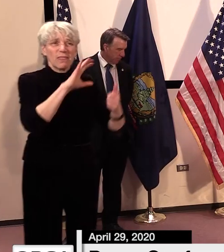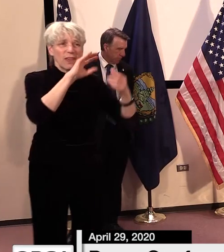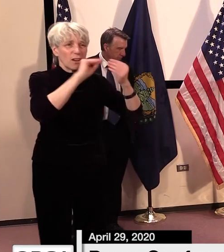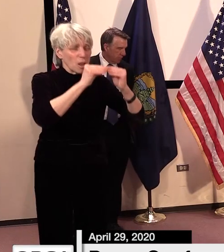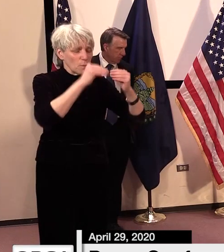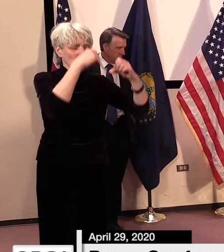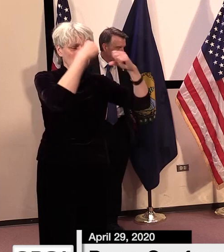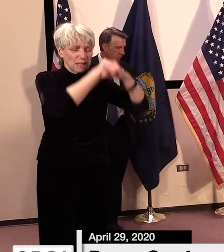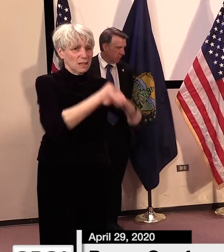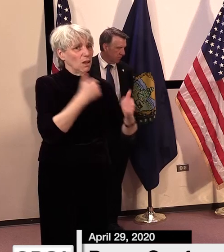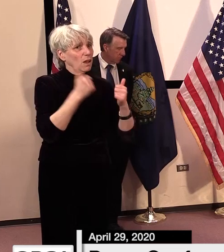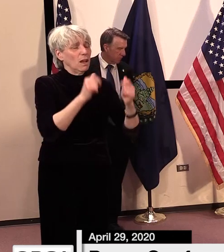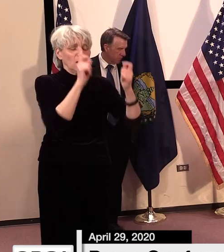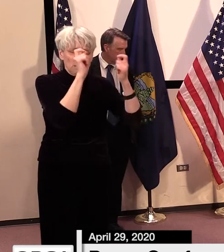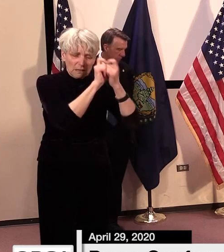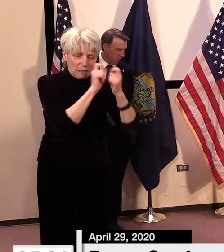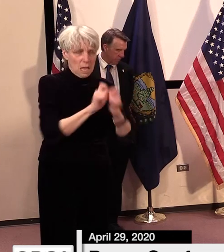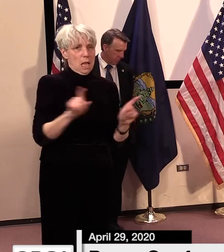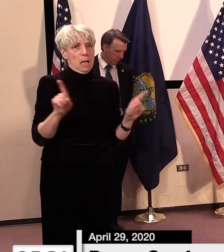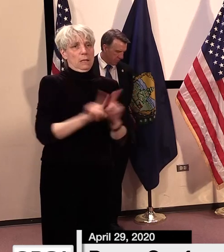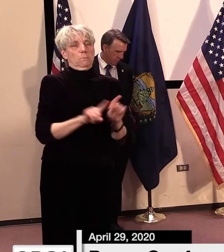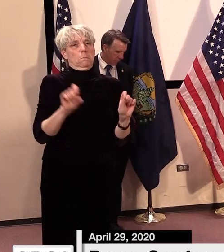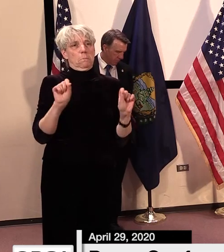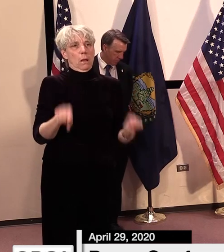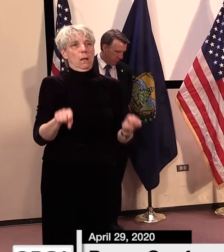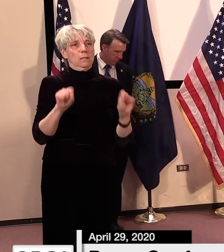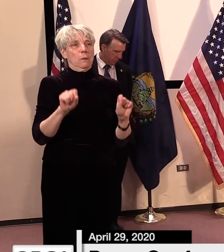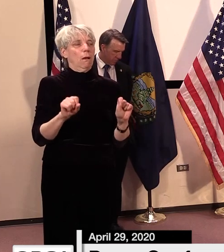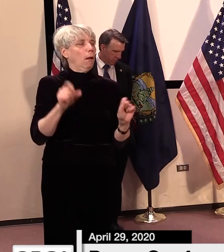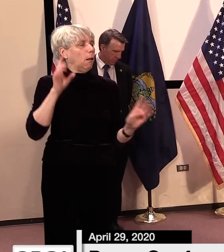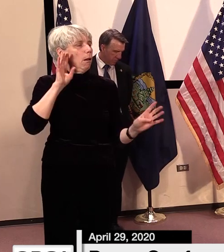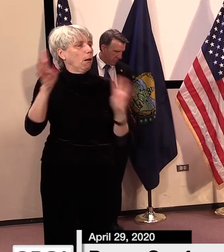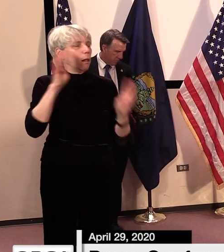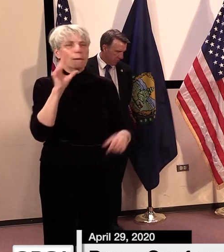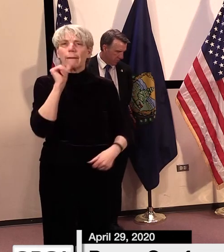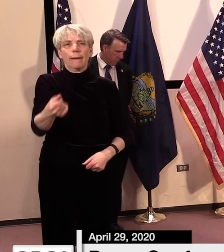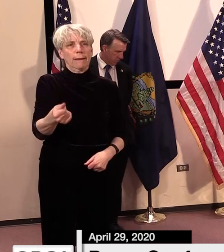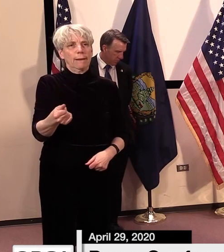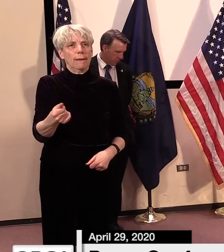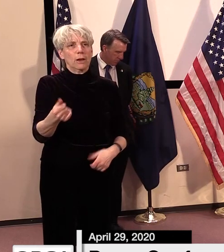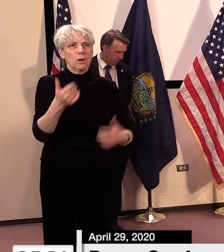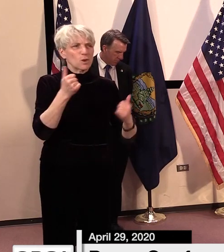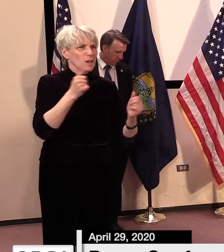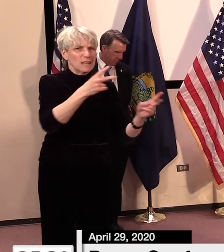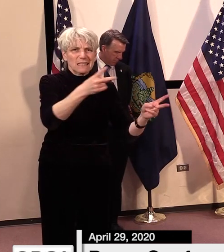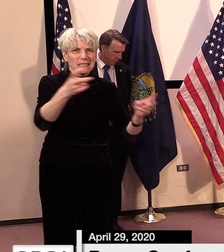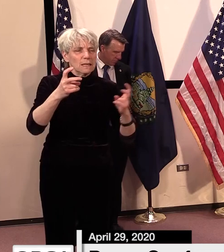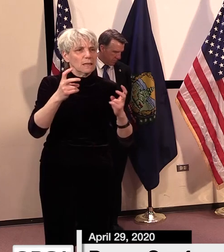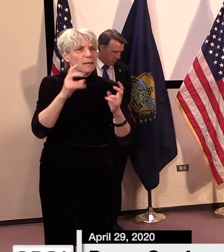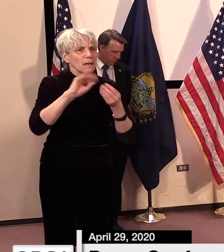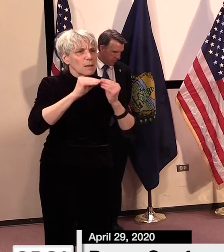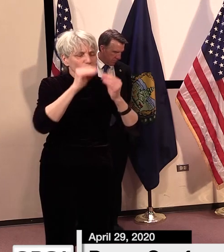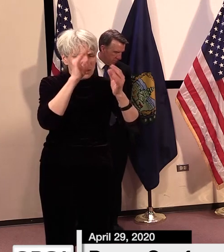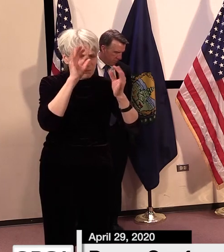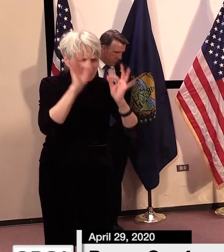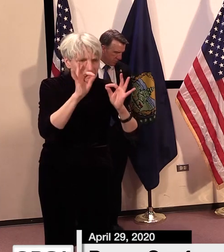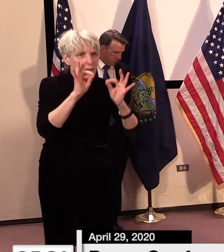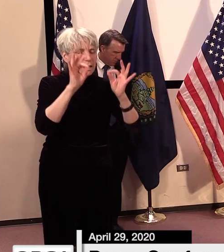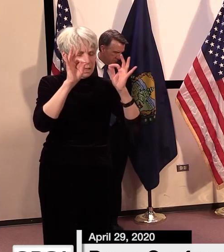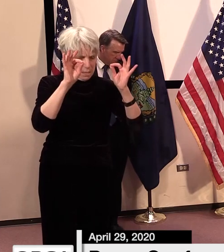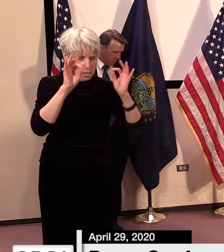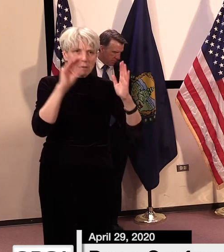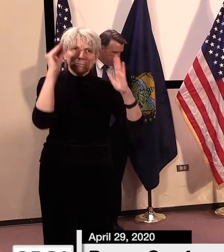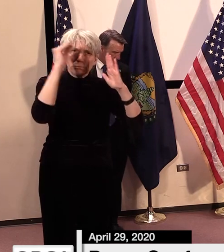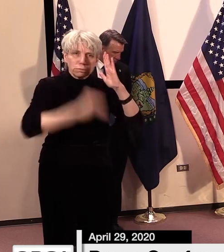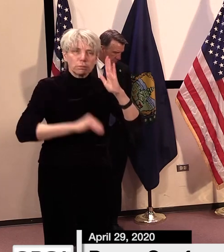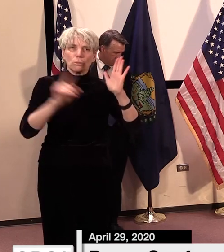They try as much as they possible to get things right. We tried to get everything that I've seen from them has